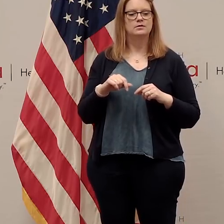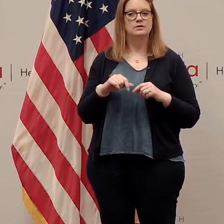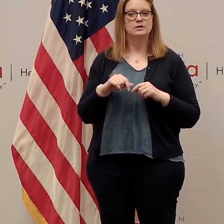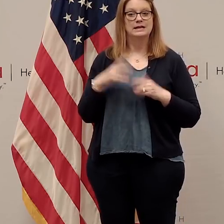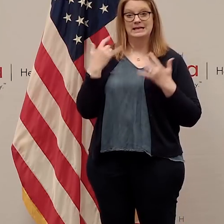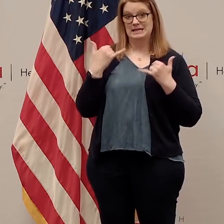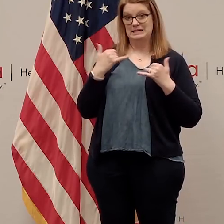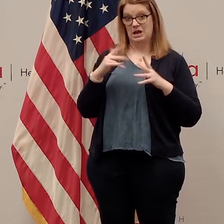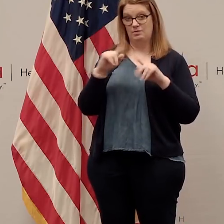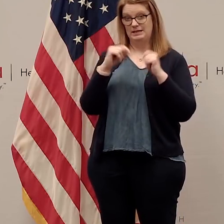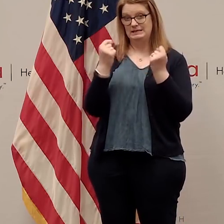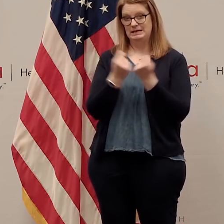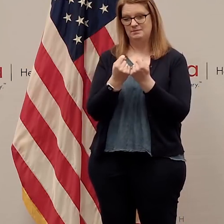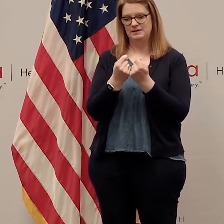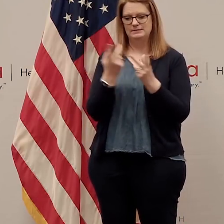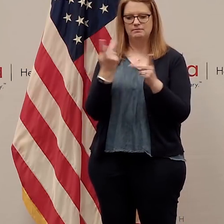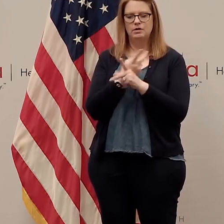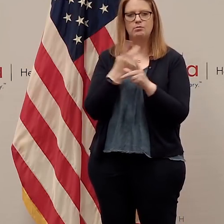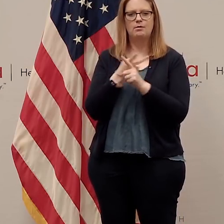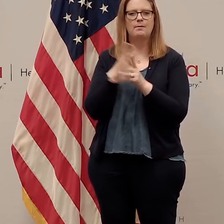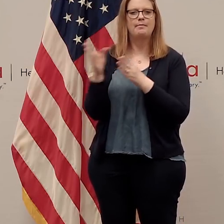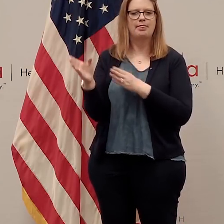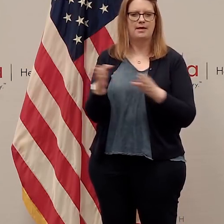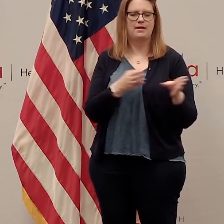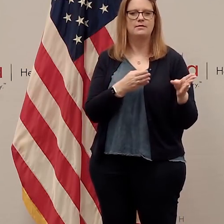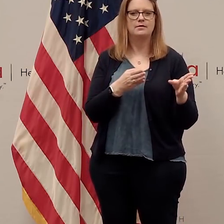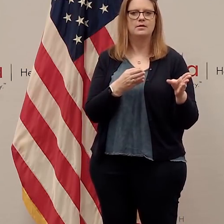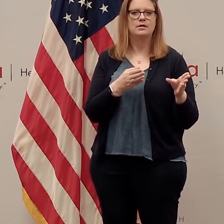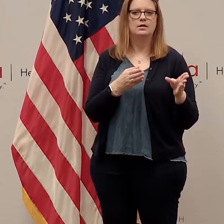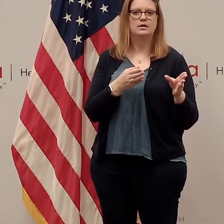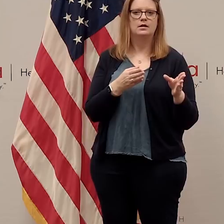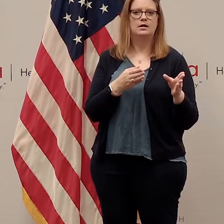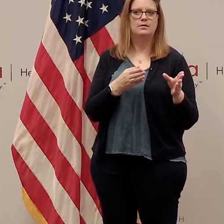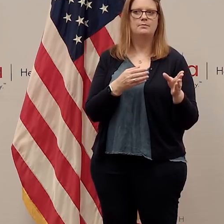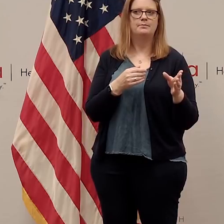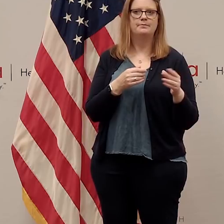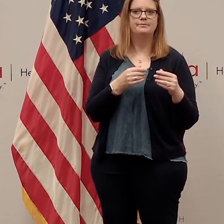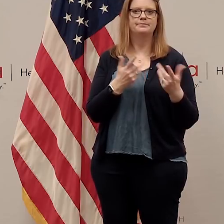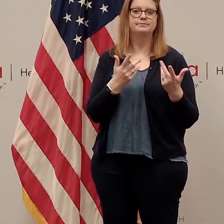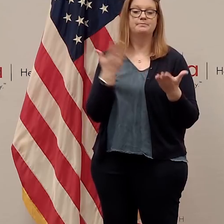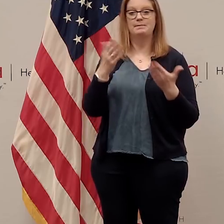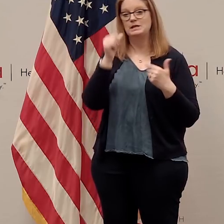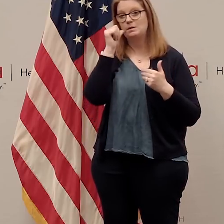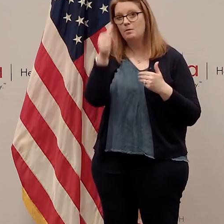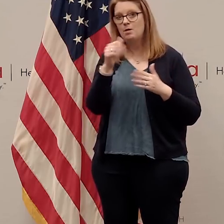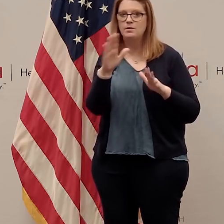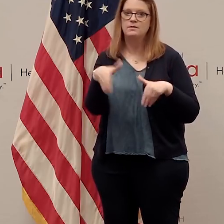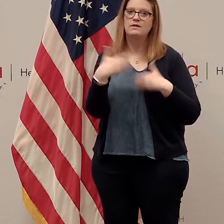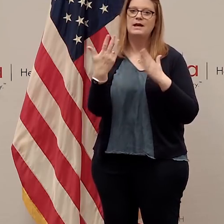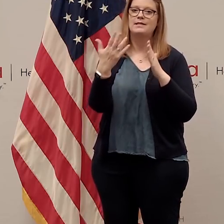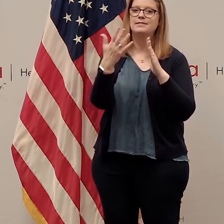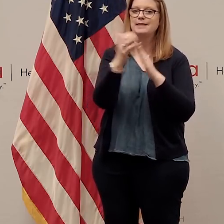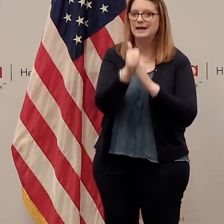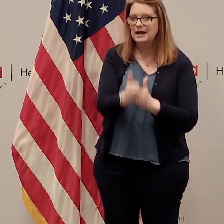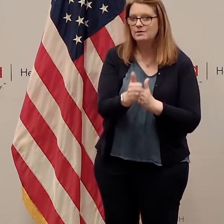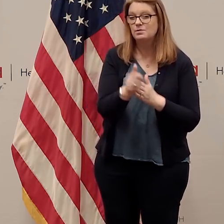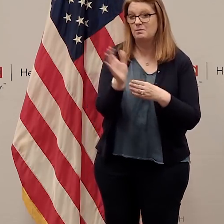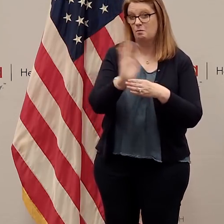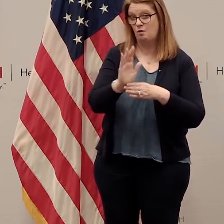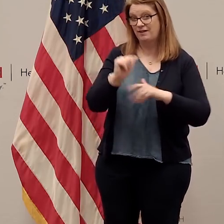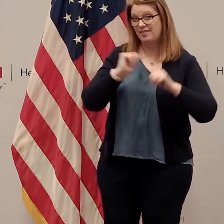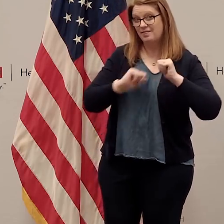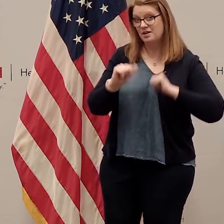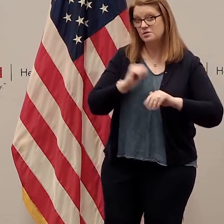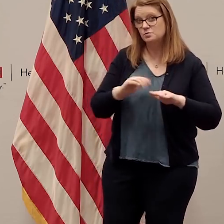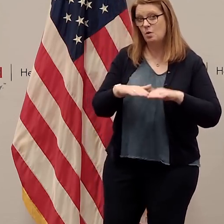team is working on is we're working on a plan where we could possibly even by tomorrow give the guidelines under which movie theaters could